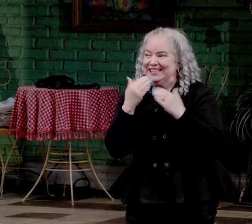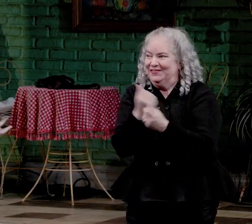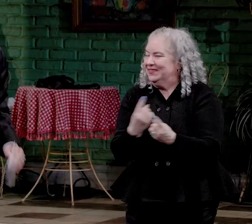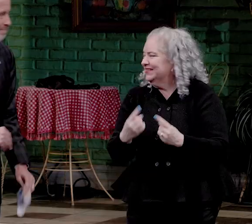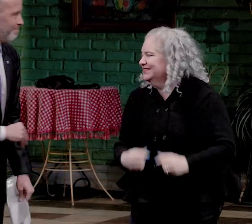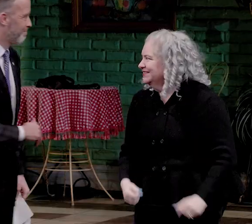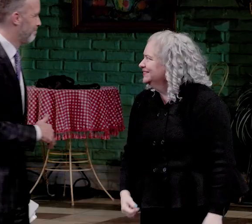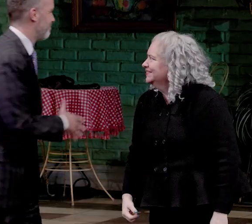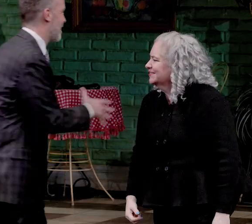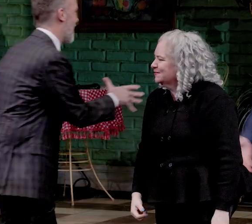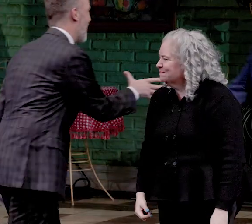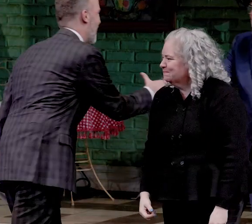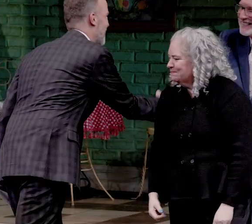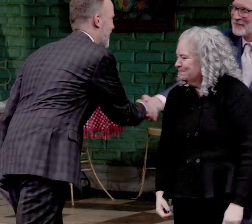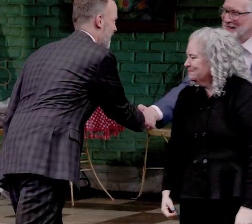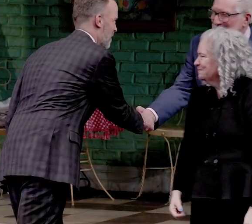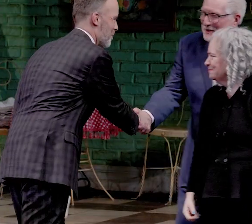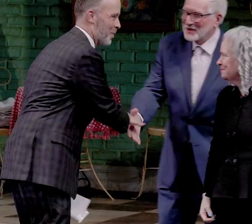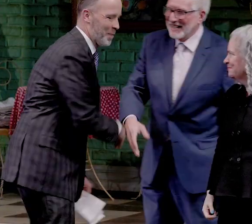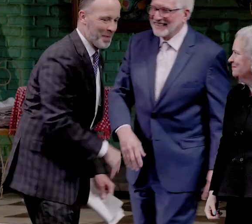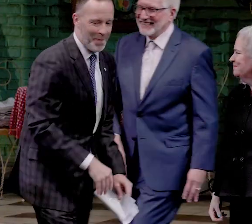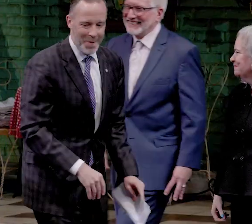everybody.